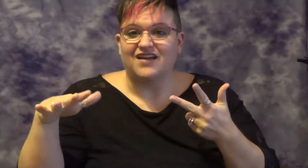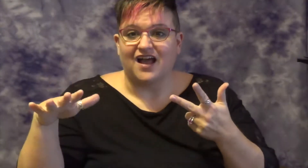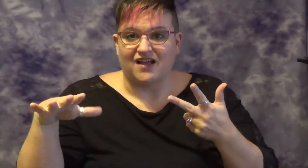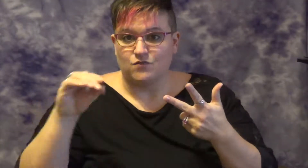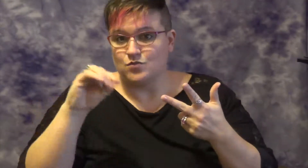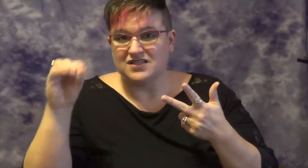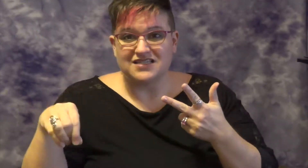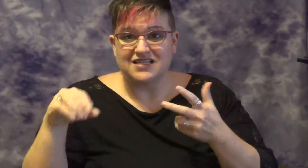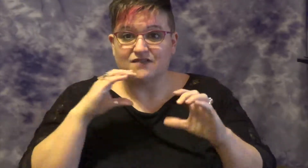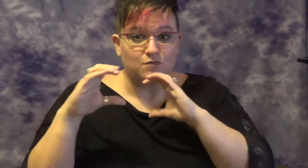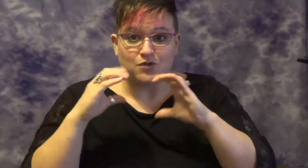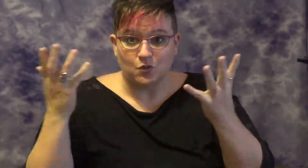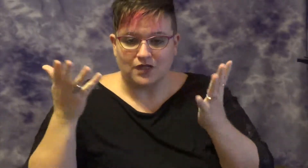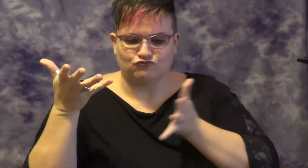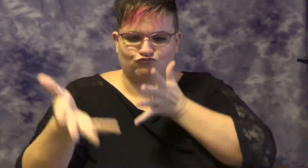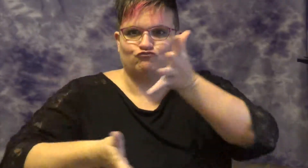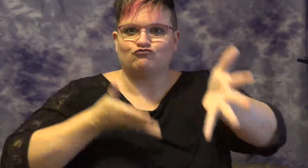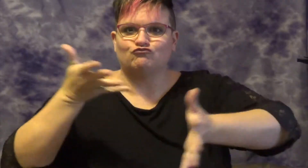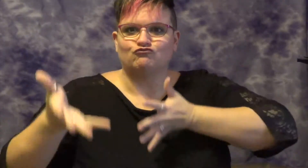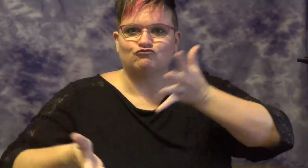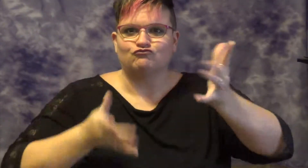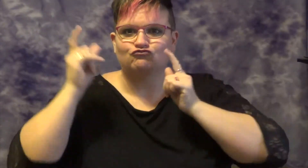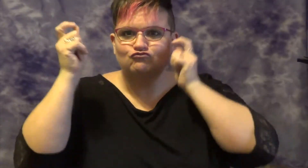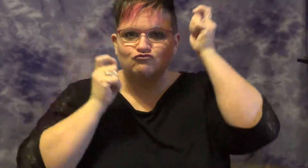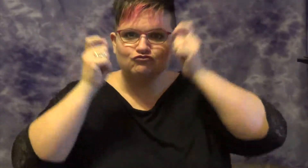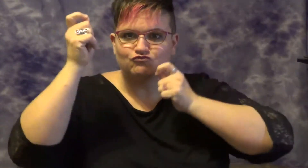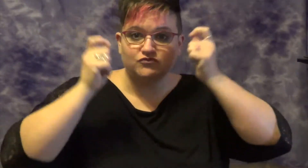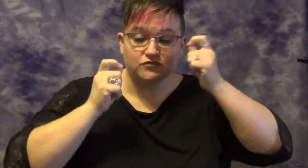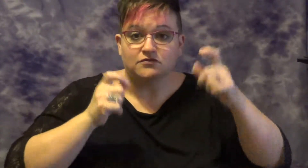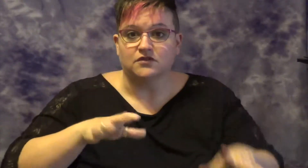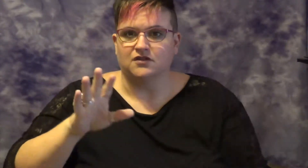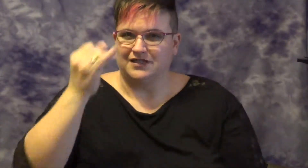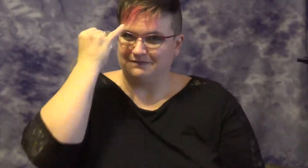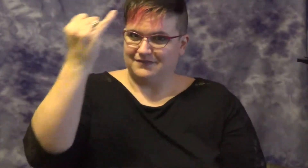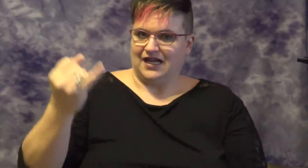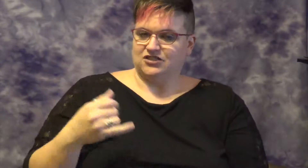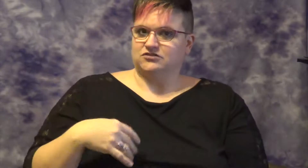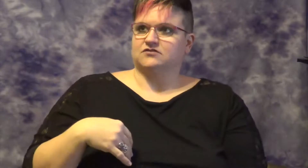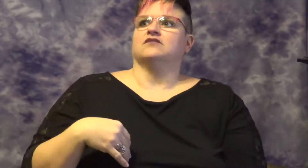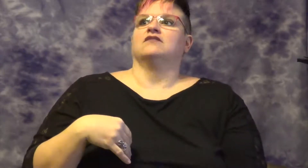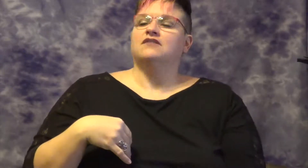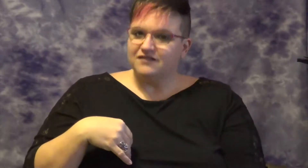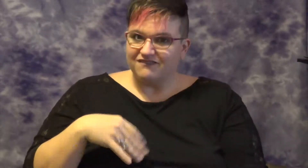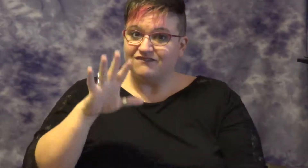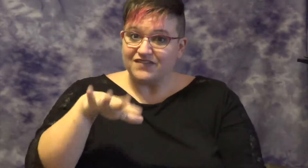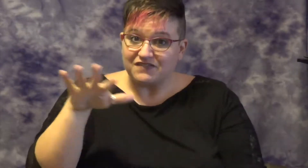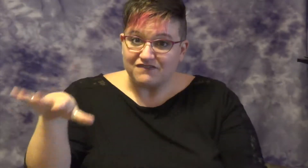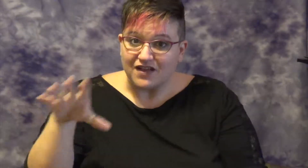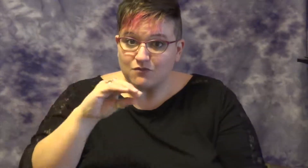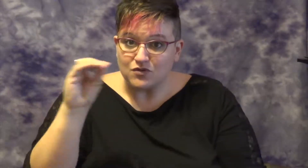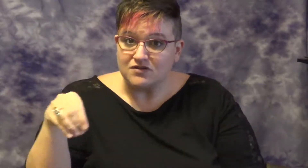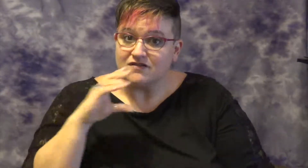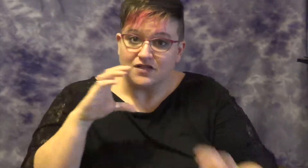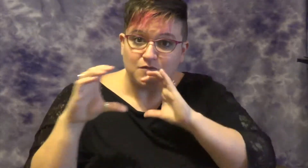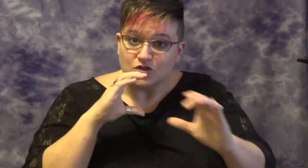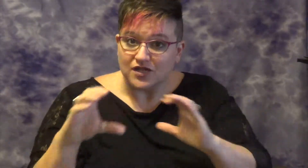39% is vocal intonation, and 55% of communication is with gestures, body language, and